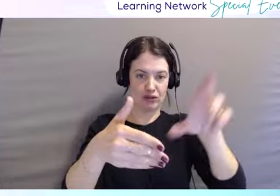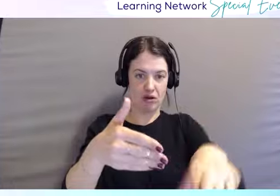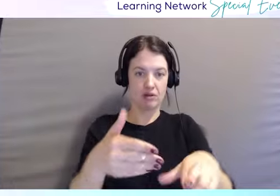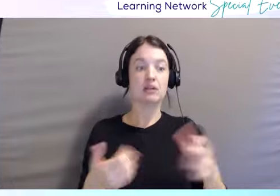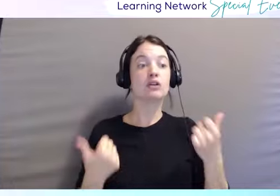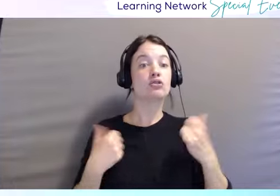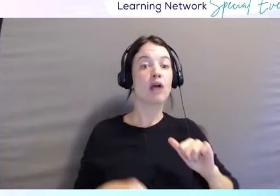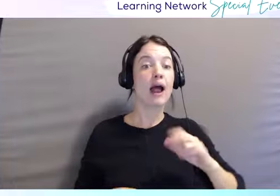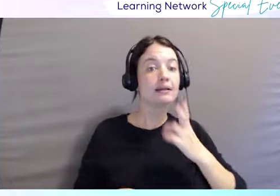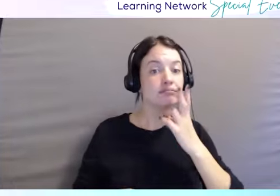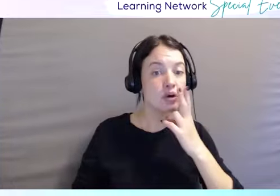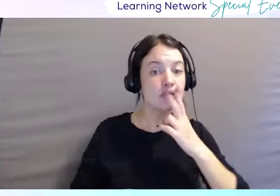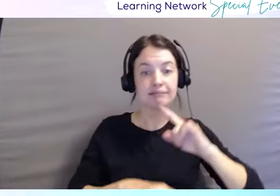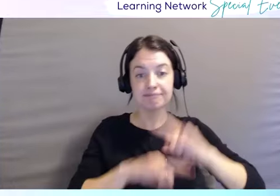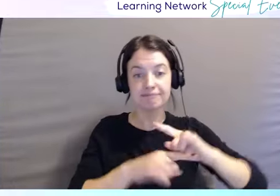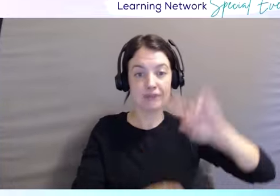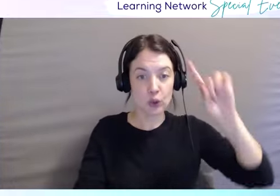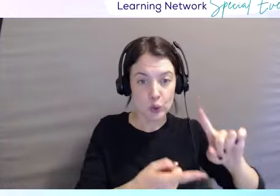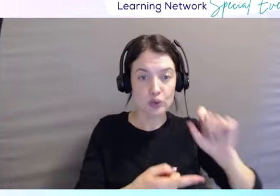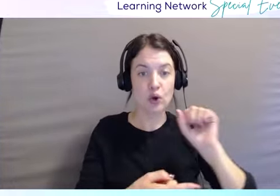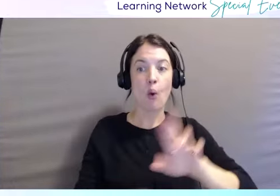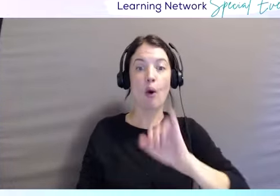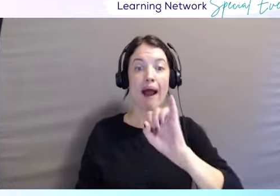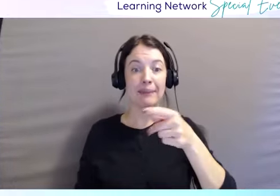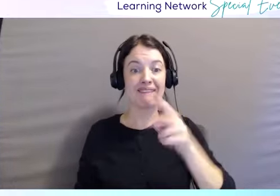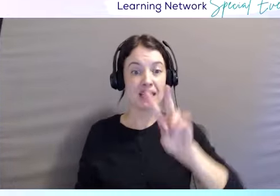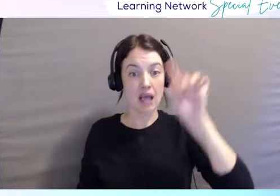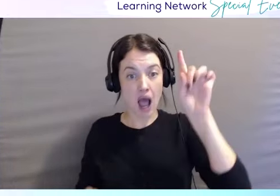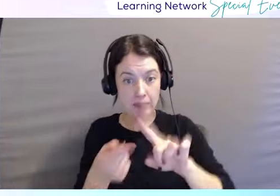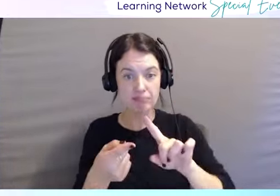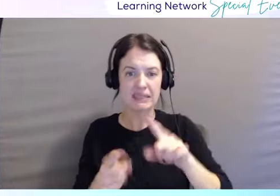reduce the instance of IPV in a population or a group or in a particular woman,